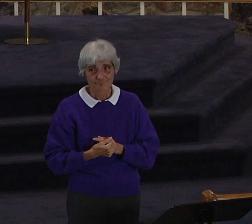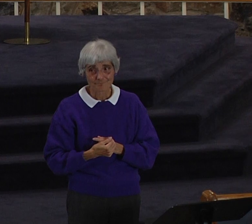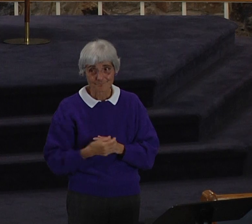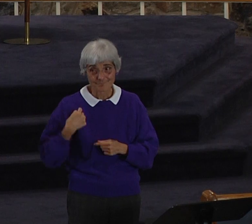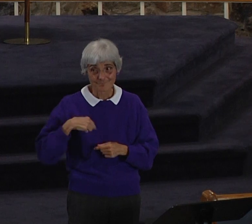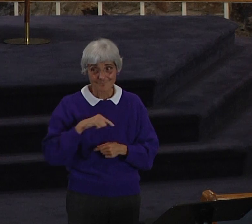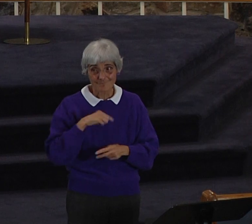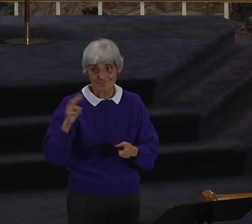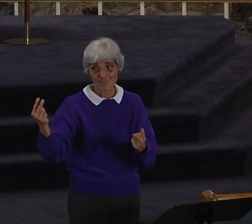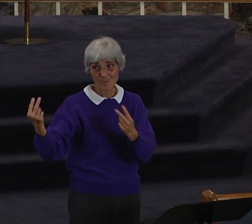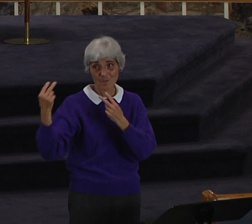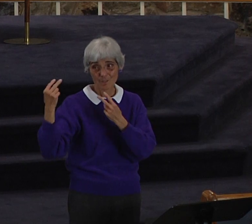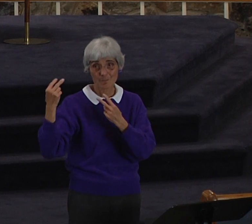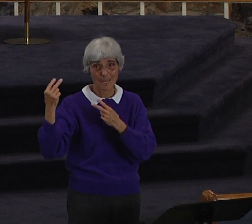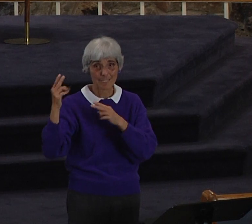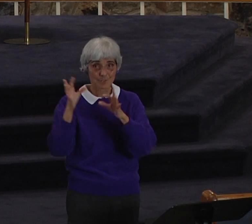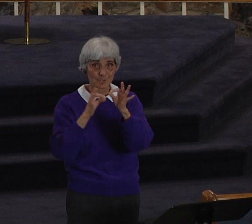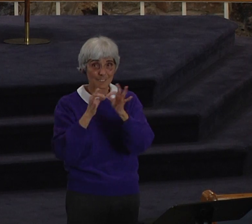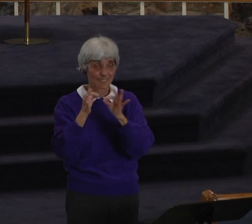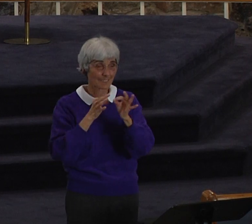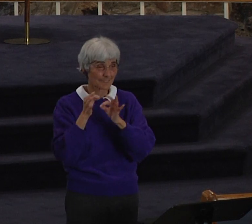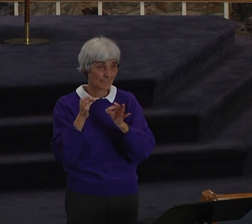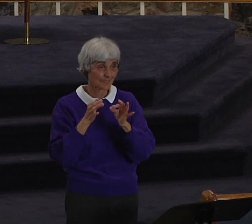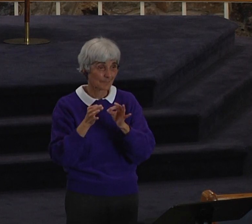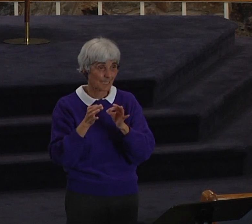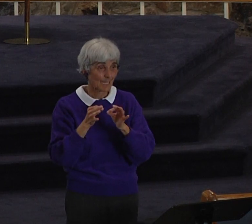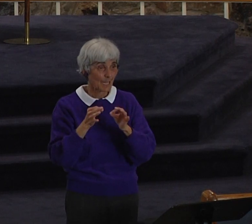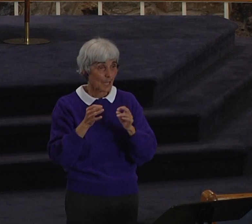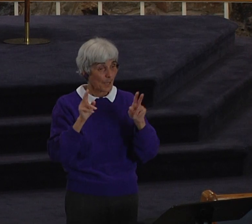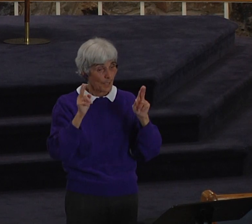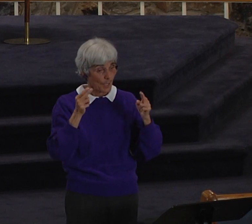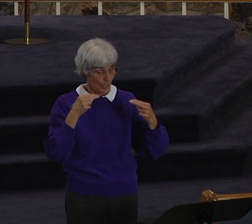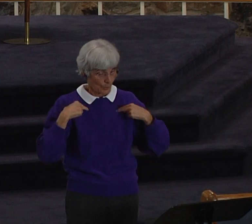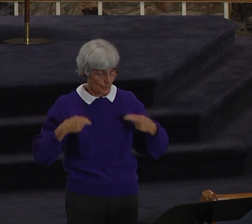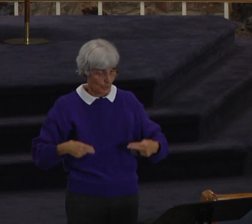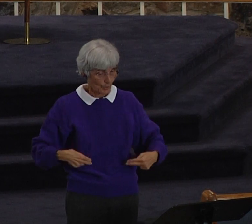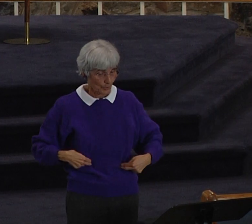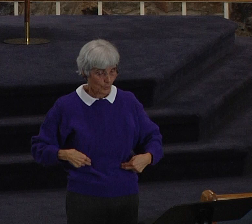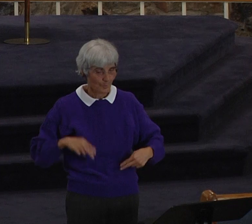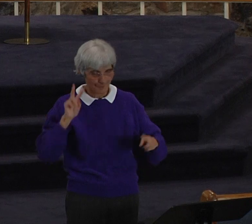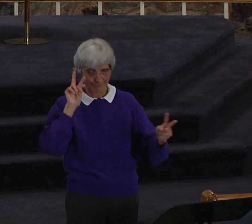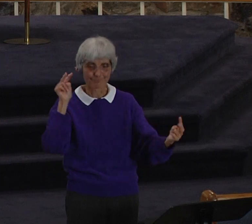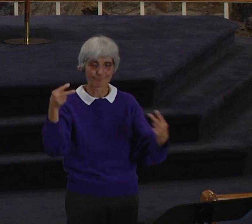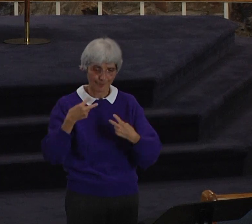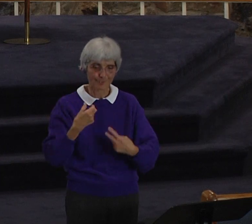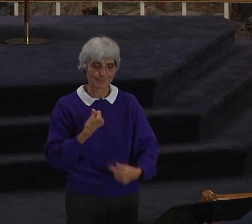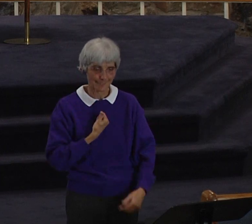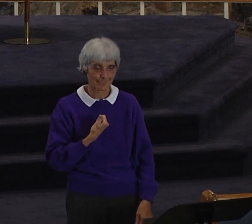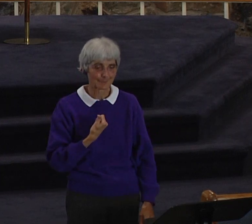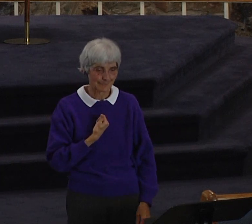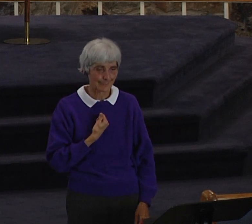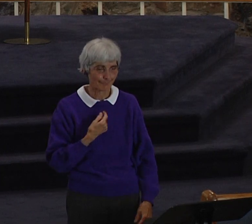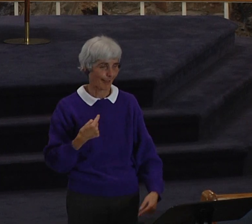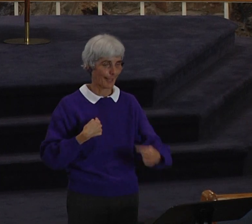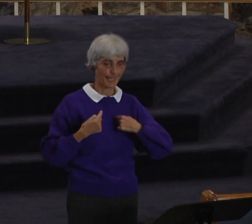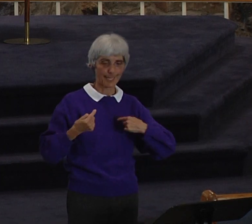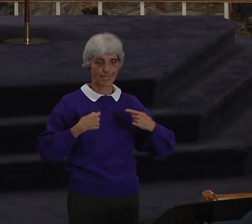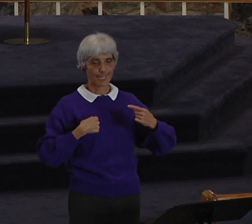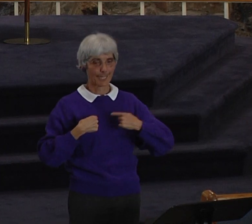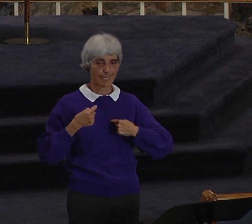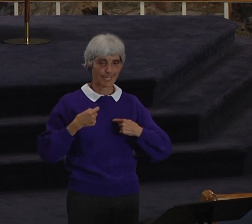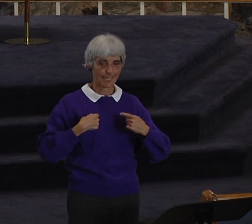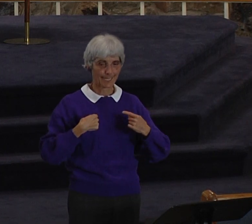And we go back to our definition from David Zoll. Human beings are egocentric. This is not